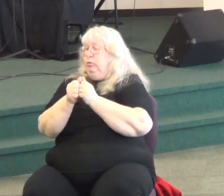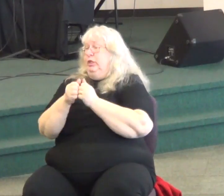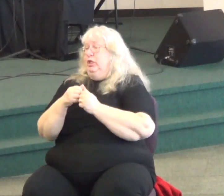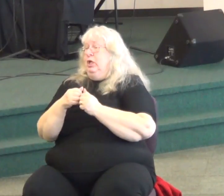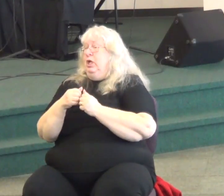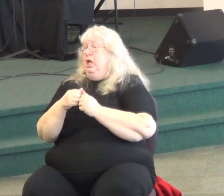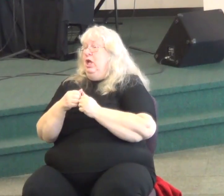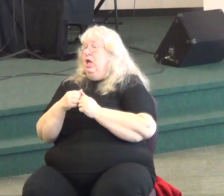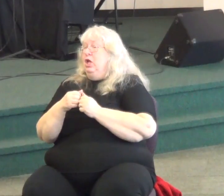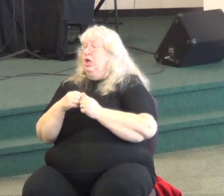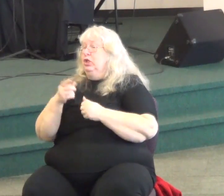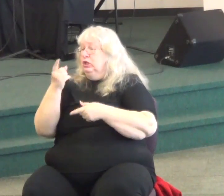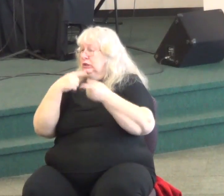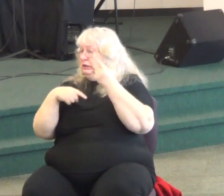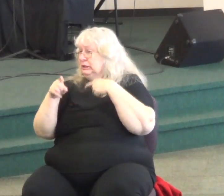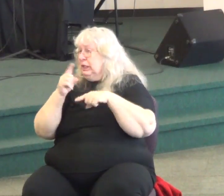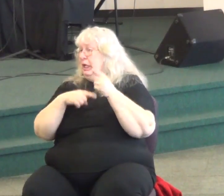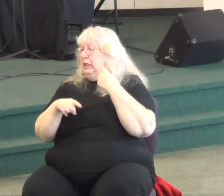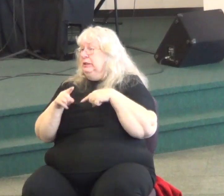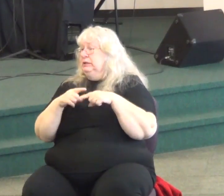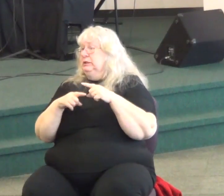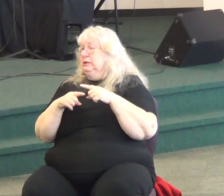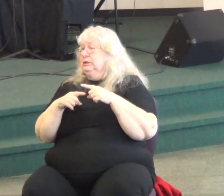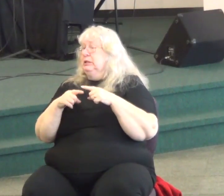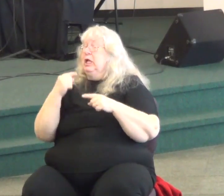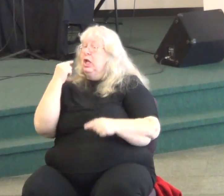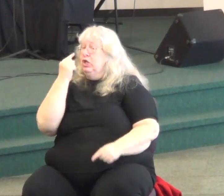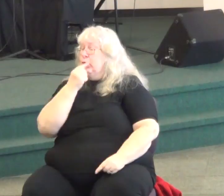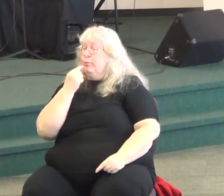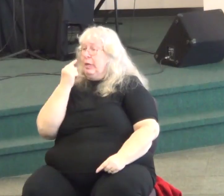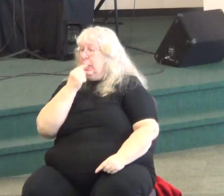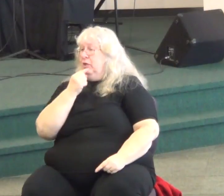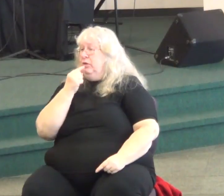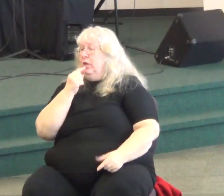and resurrected, you shall be saved.